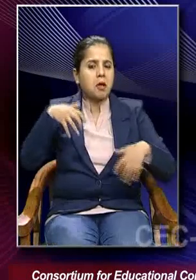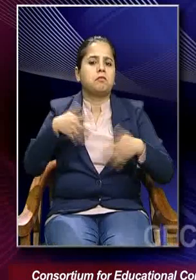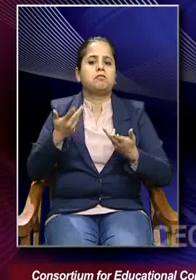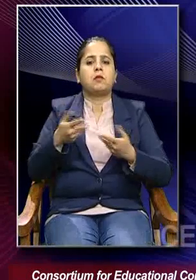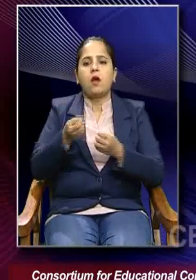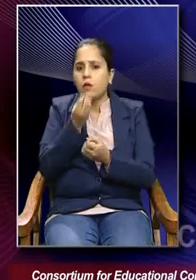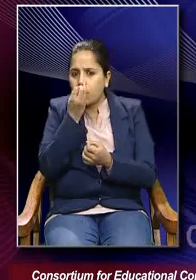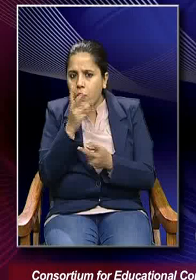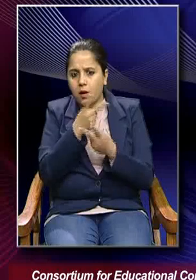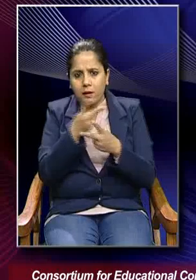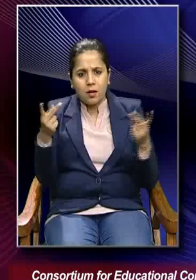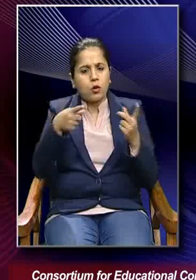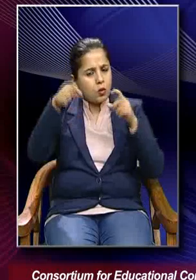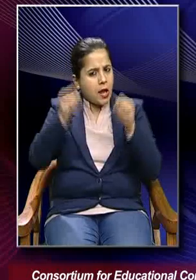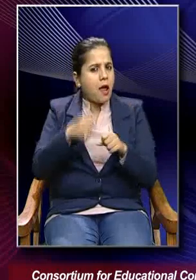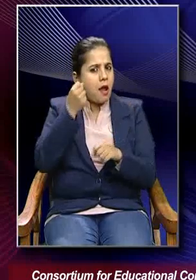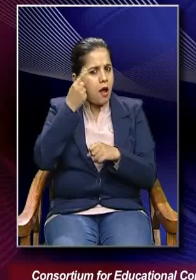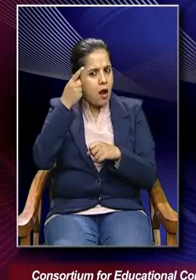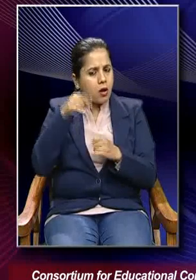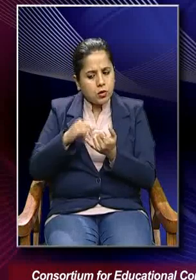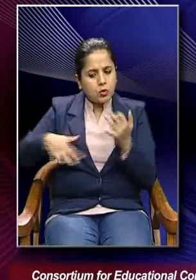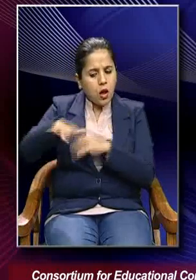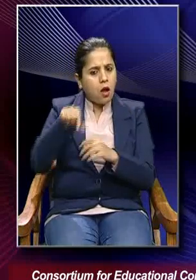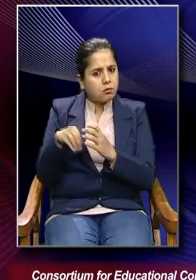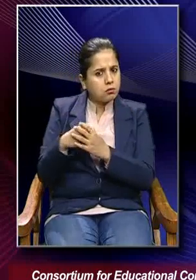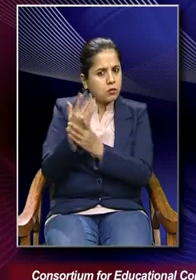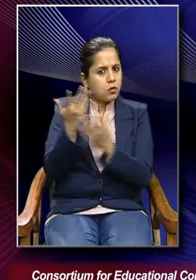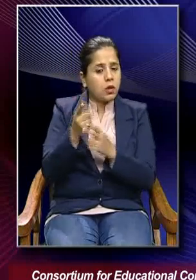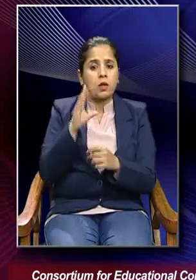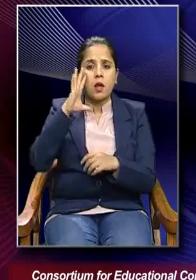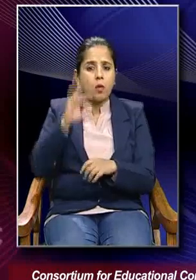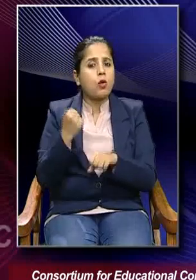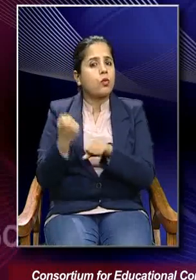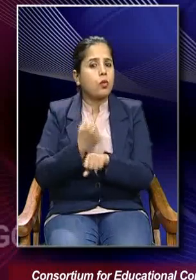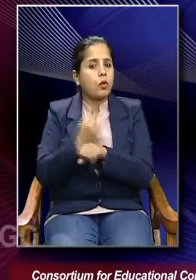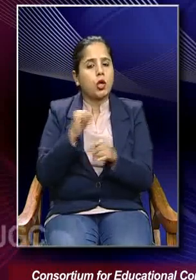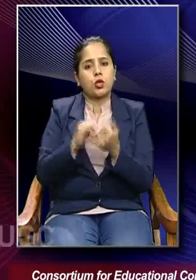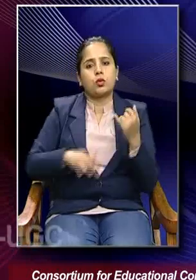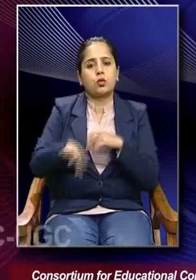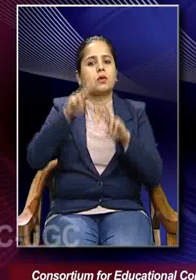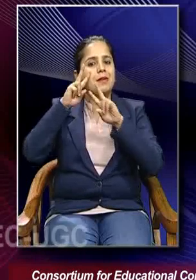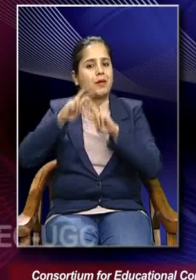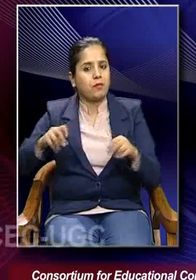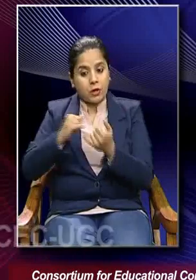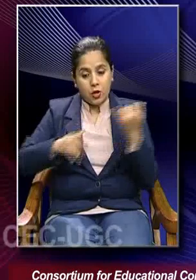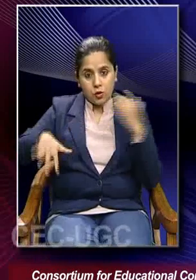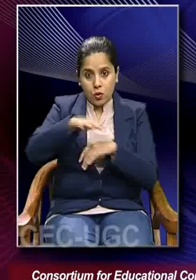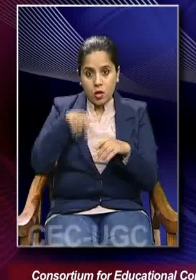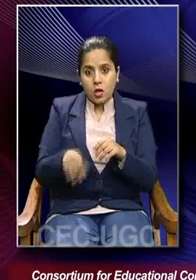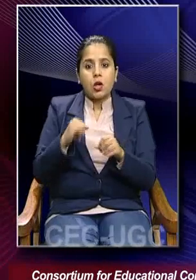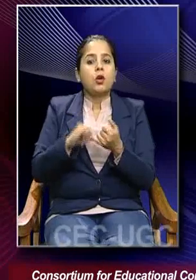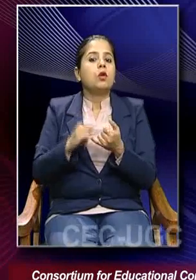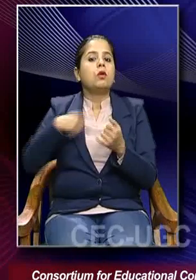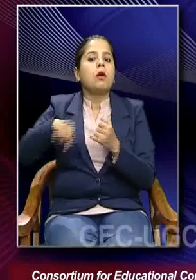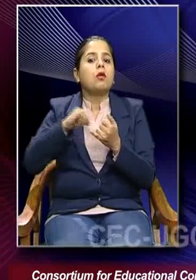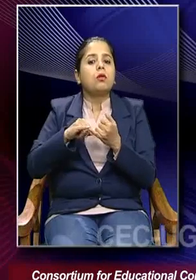understand society's evolution. So, his most important work was social study, the study of sociology,